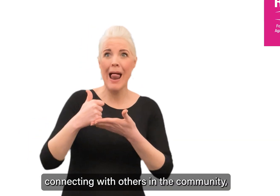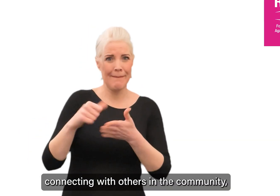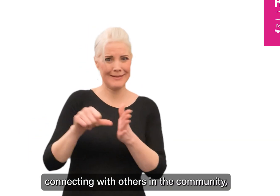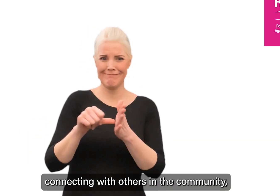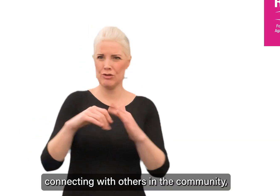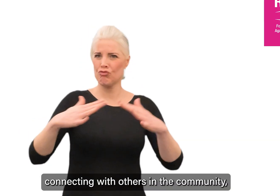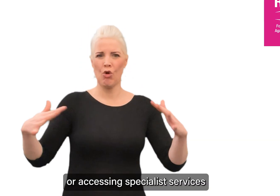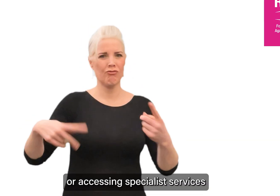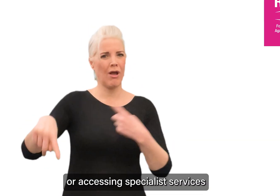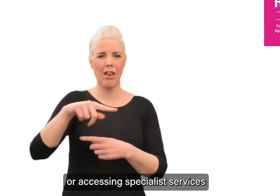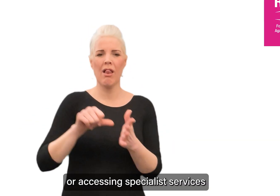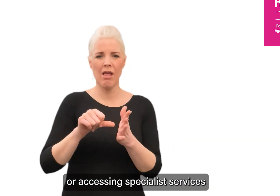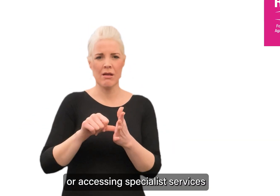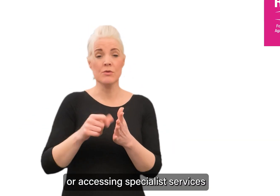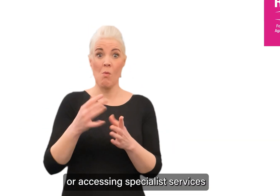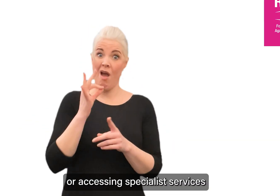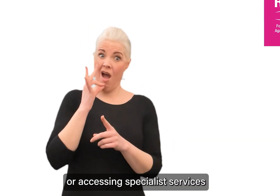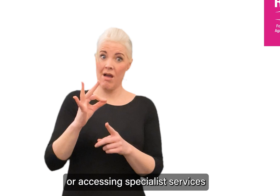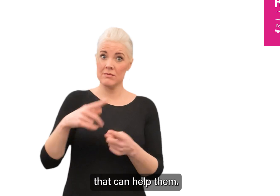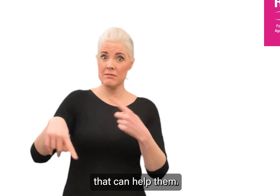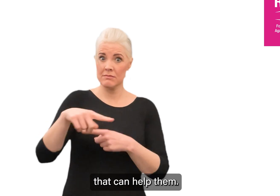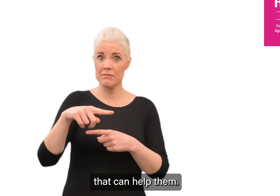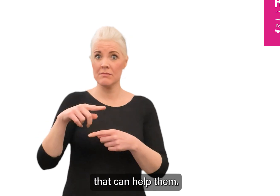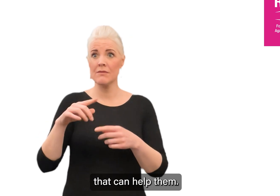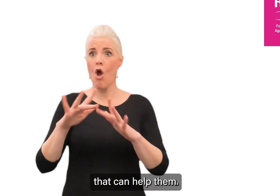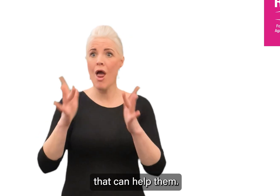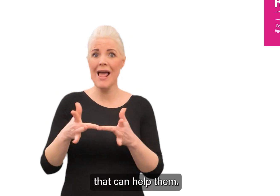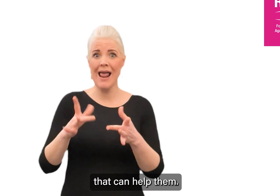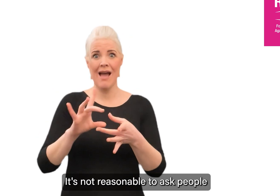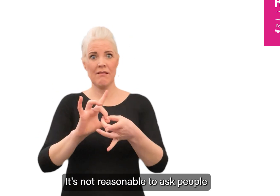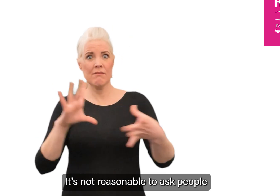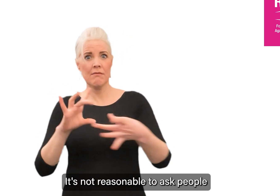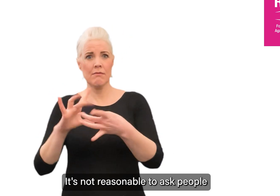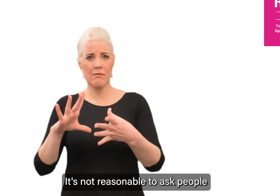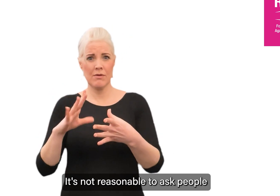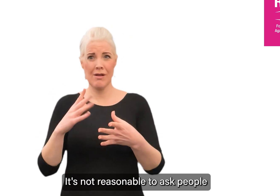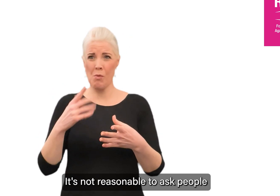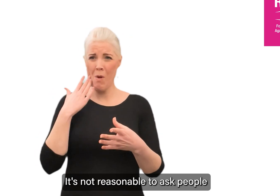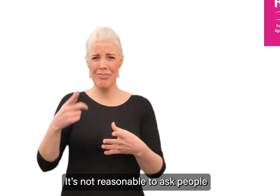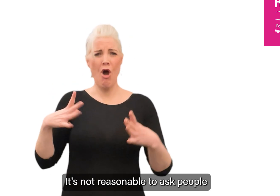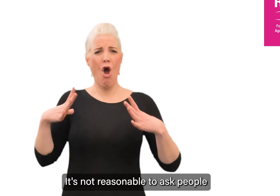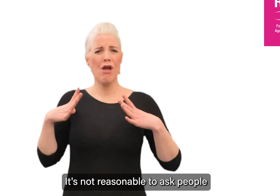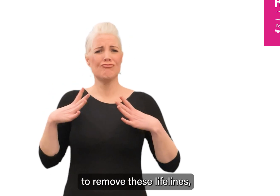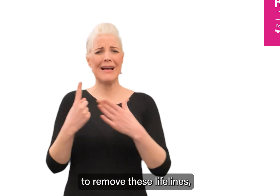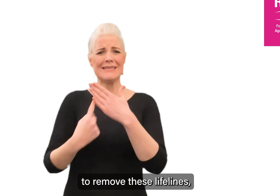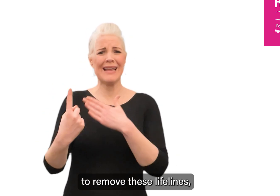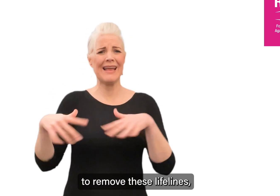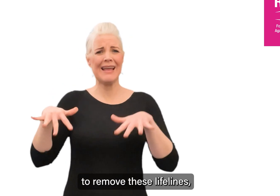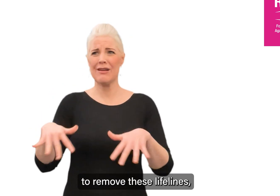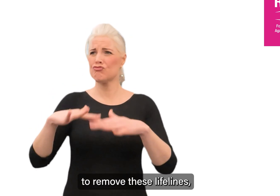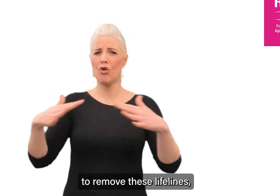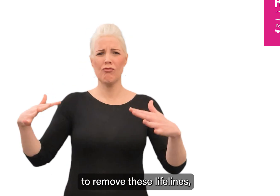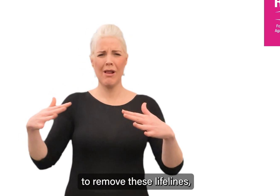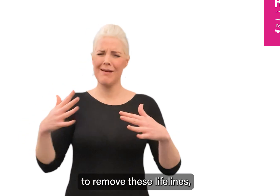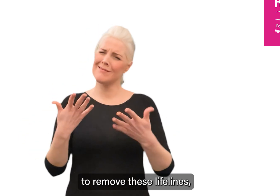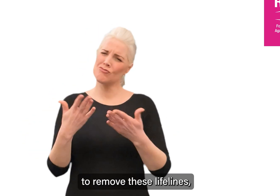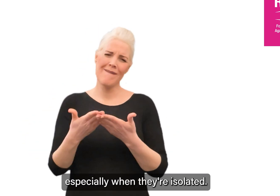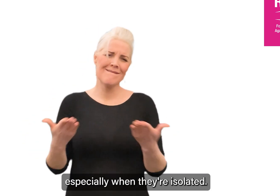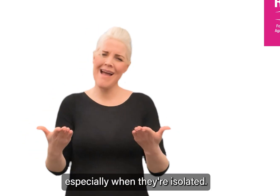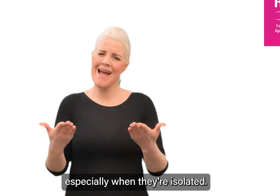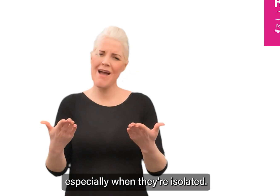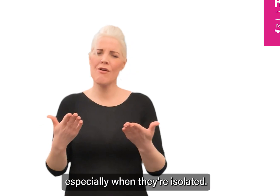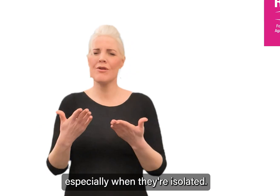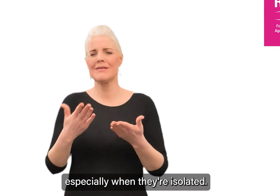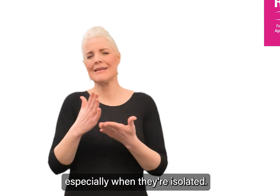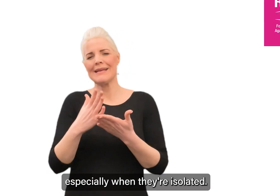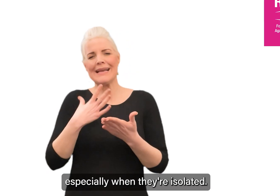in the community or accessing specialist services that can help them. It's not reasonable to ask people to remove these lifelines,